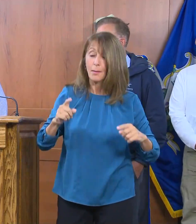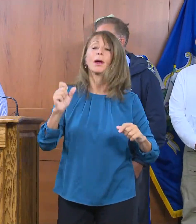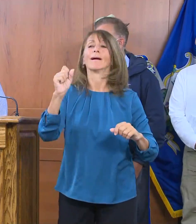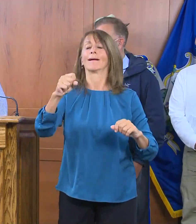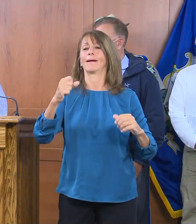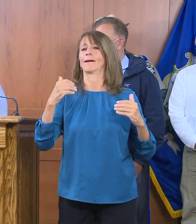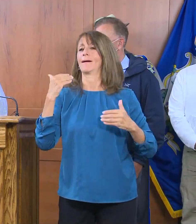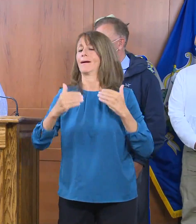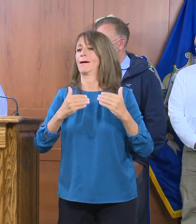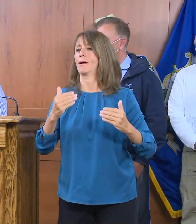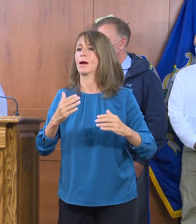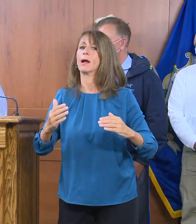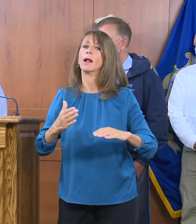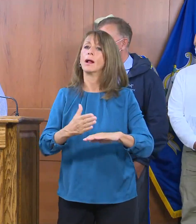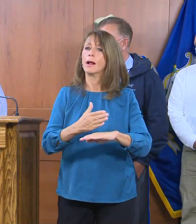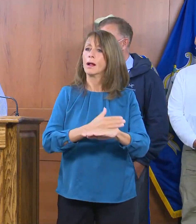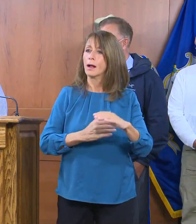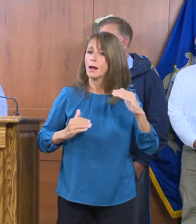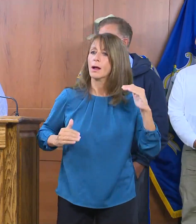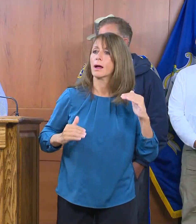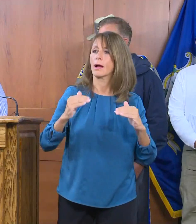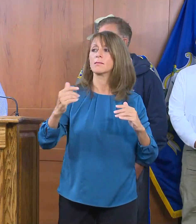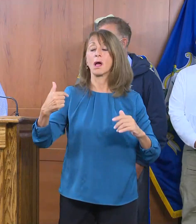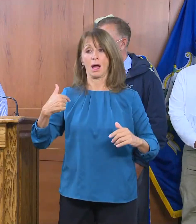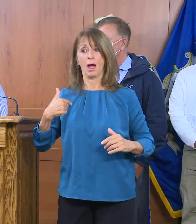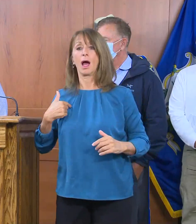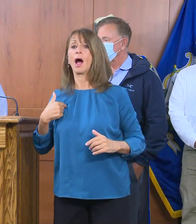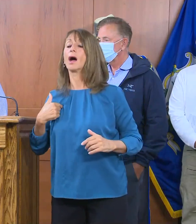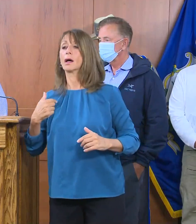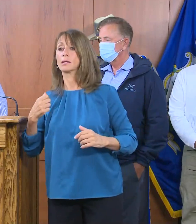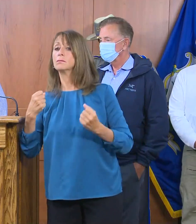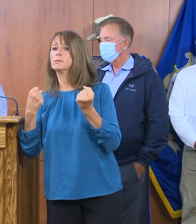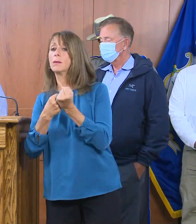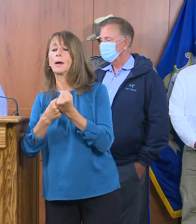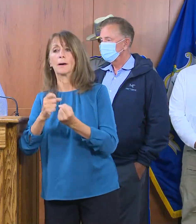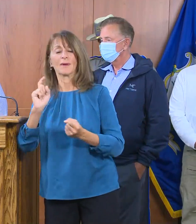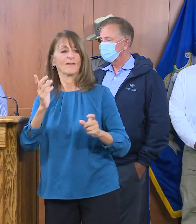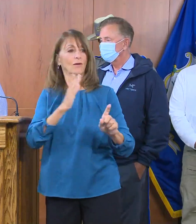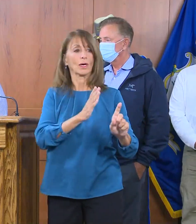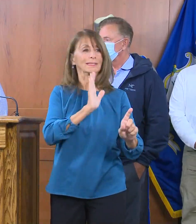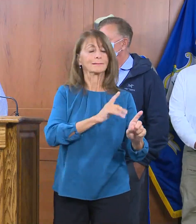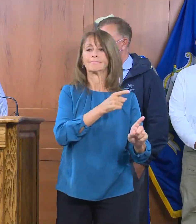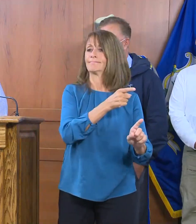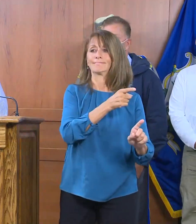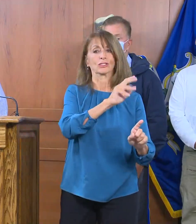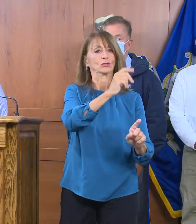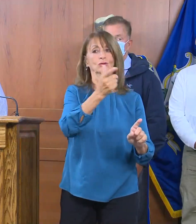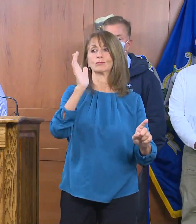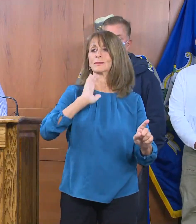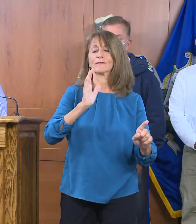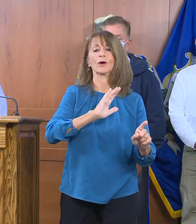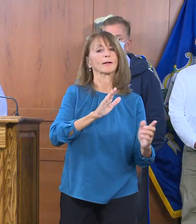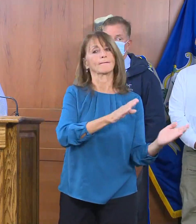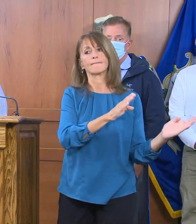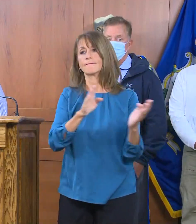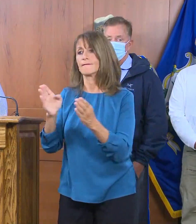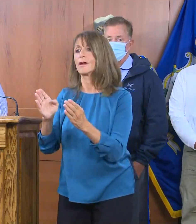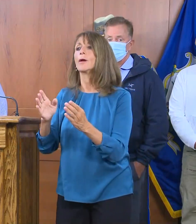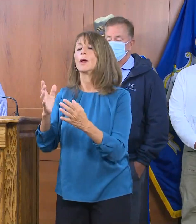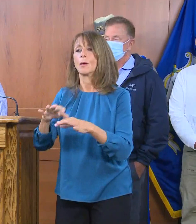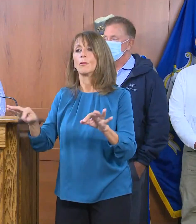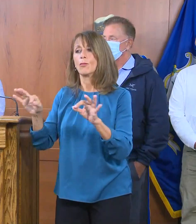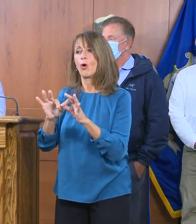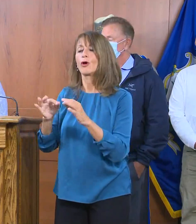So I think I've been pretty vocal about the need for the shifting from the ratepayers to the utility